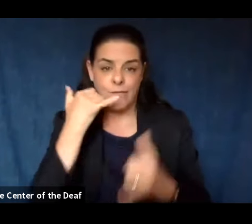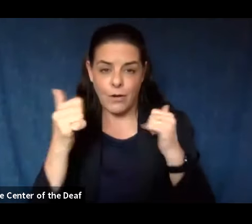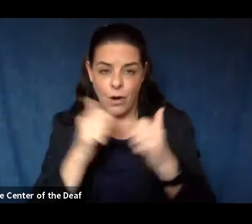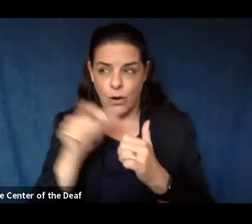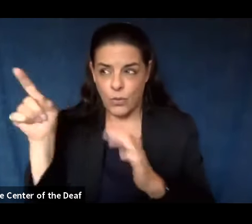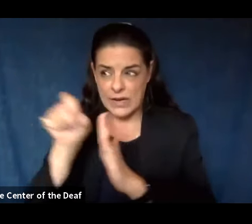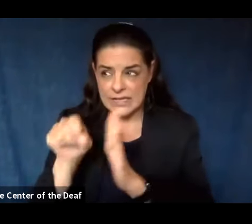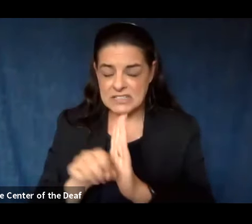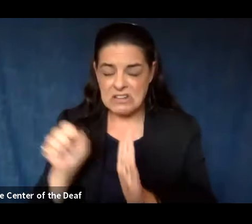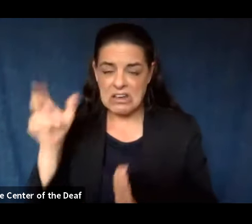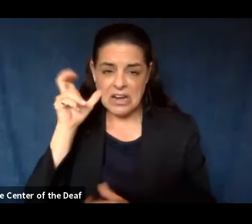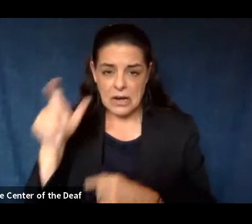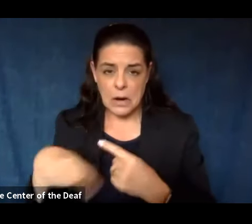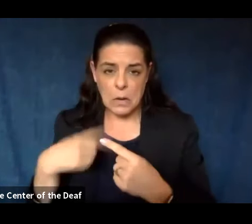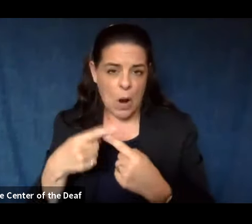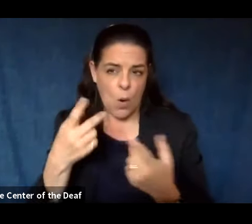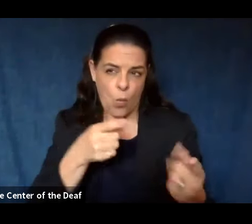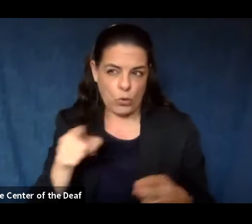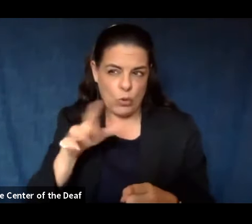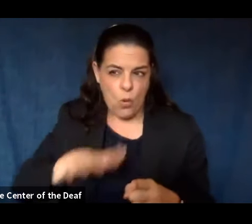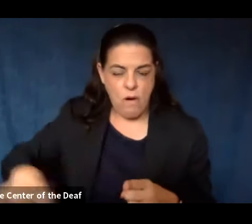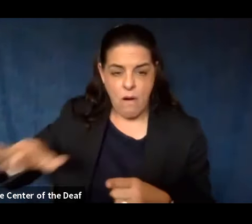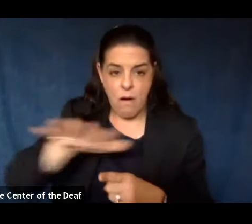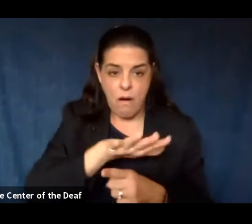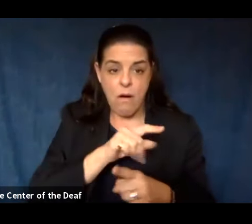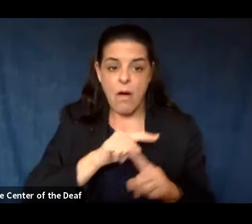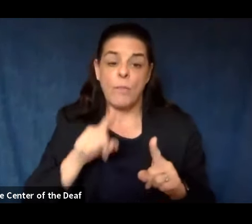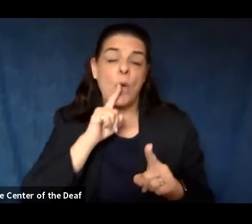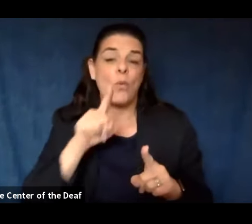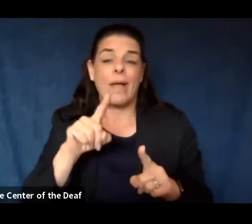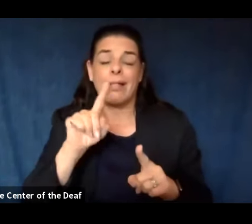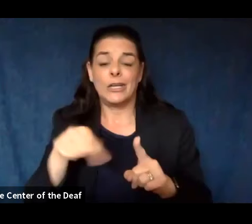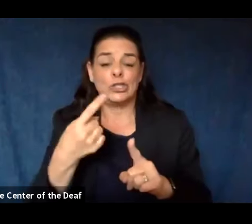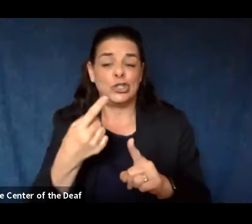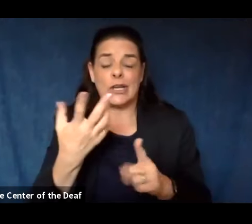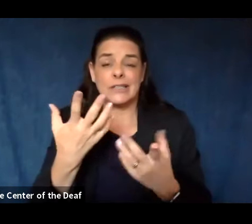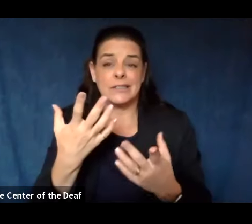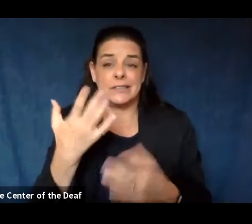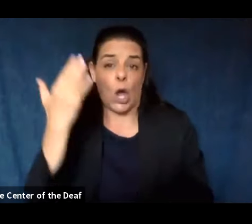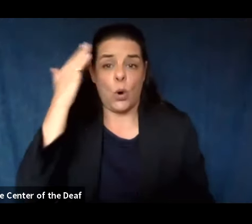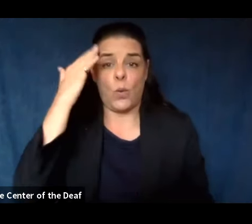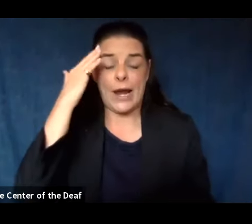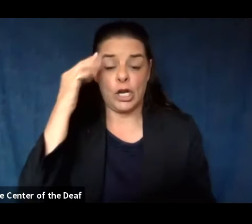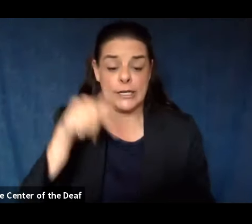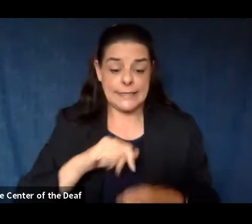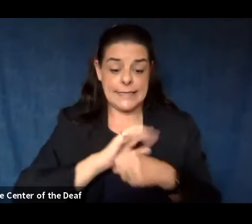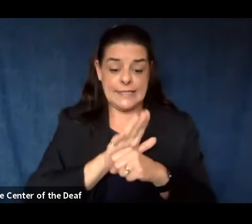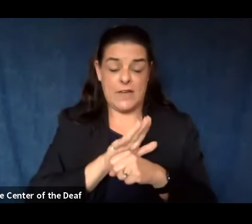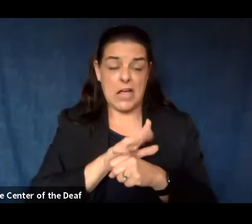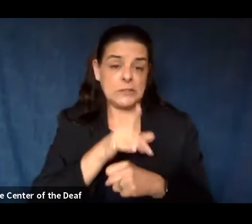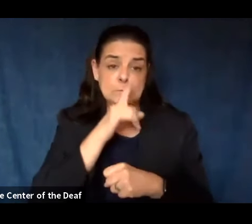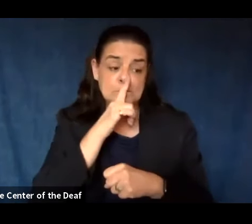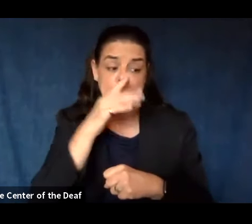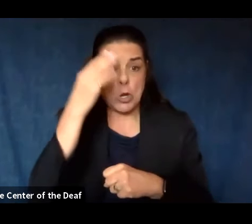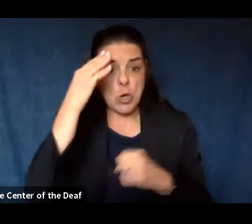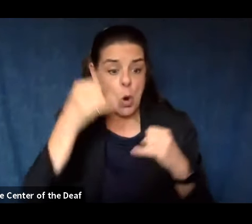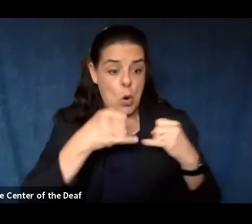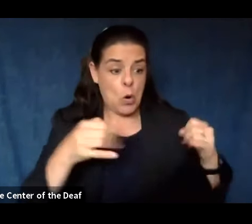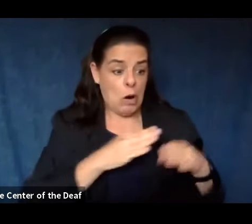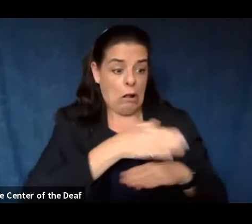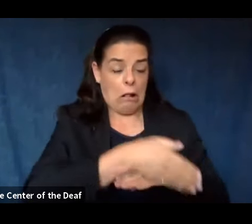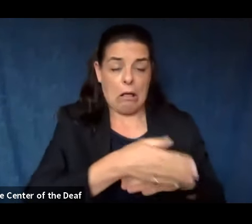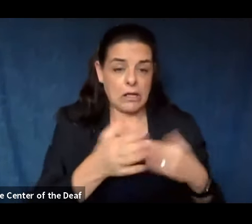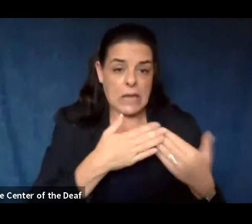those. And it's really just having situational awareness. This virus does not know borders and